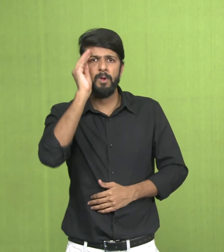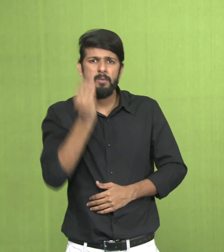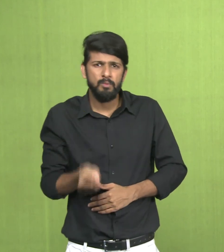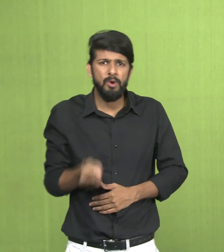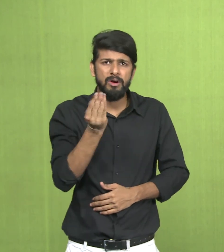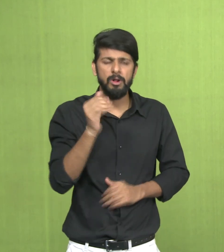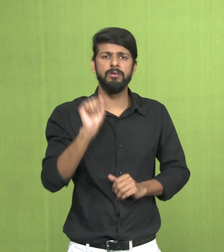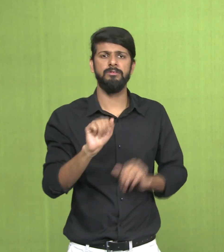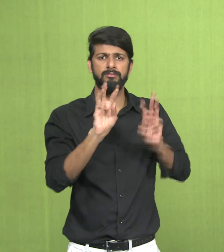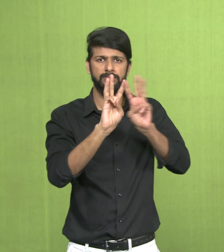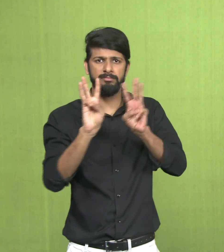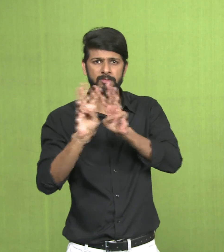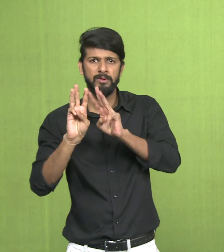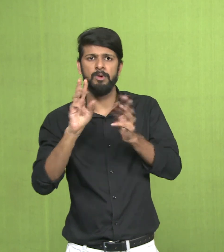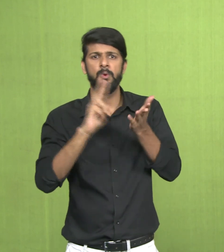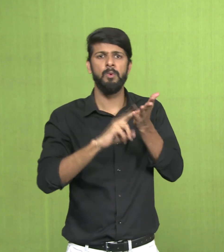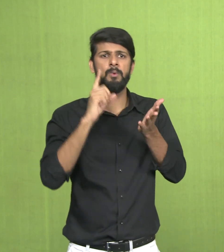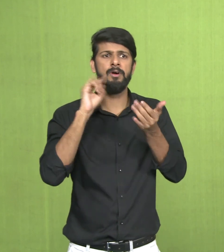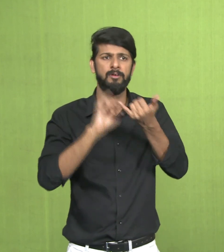For more information, you may visit our